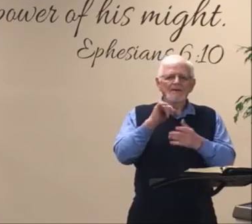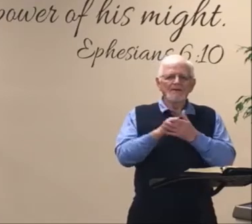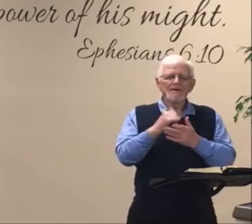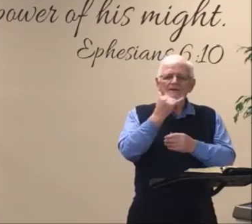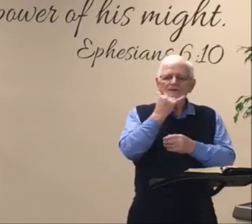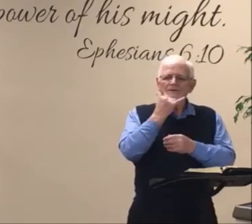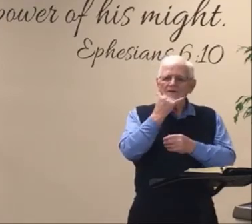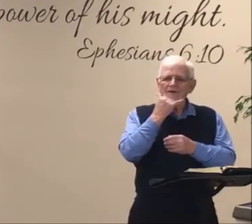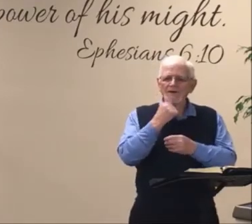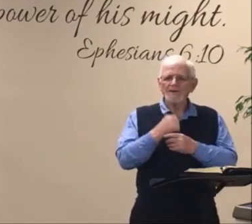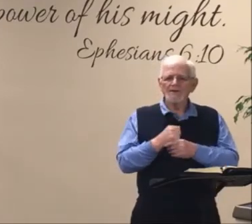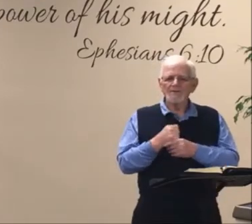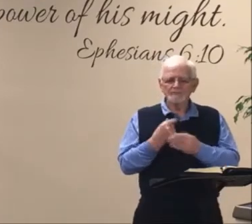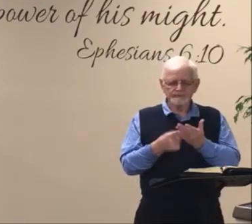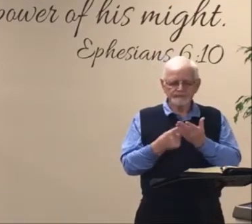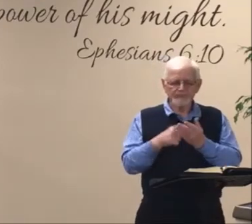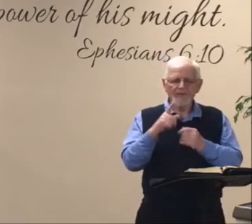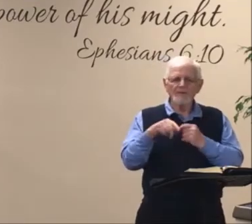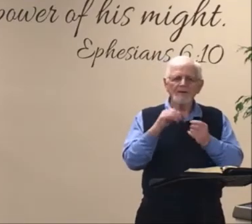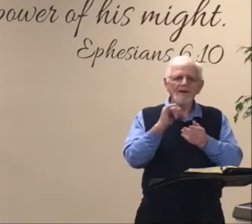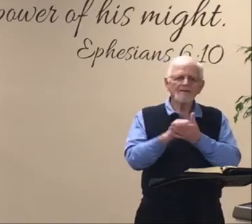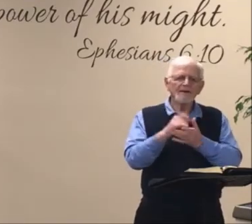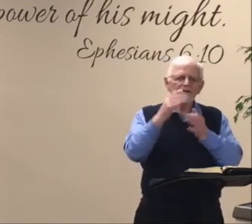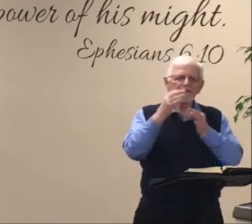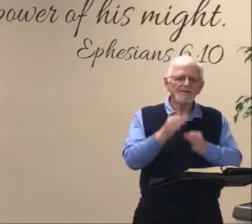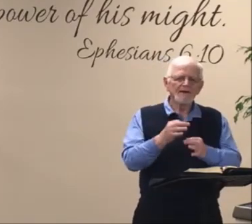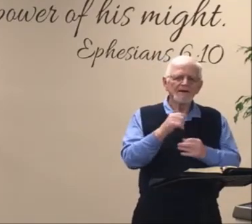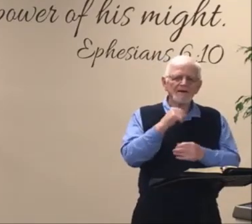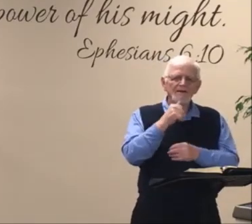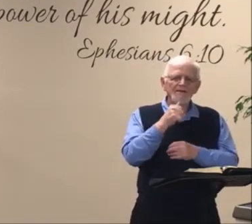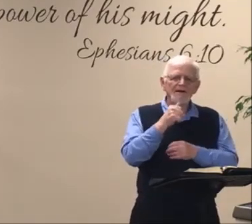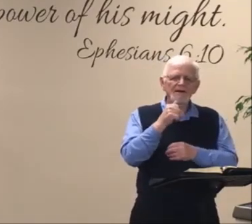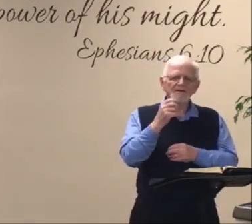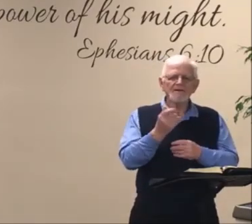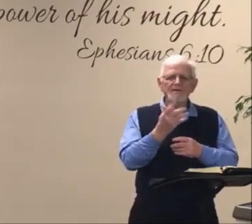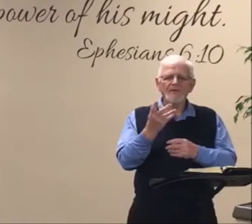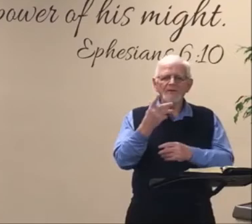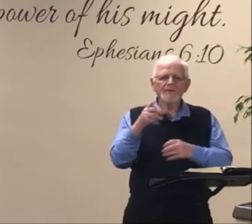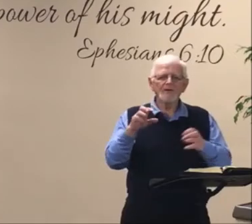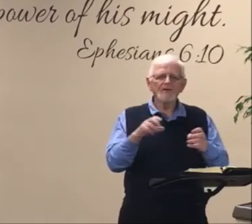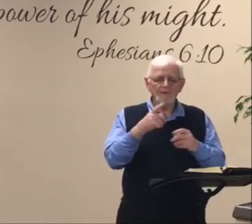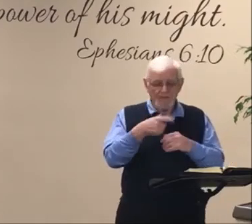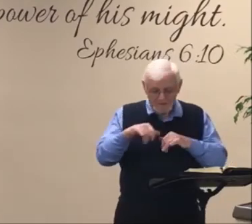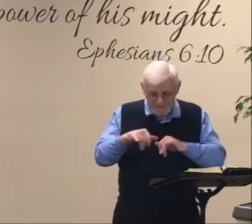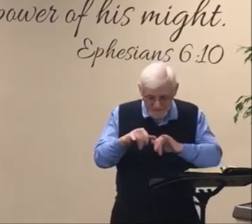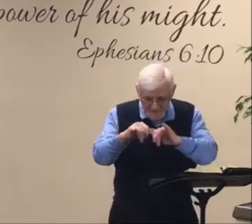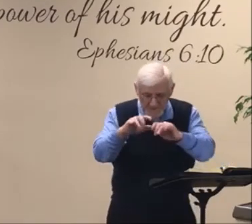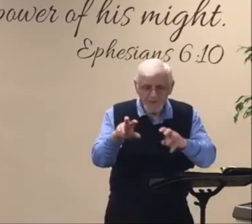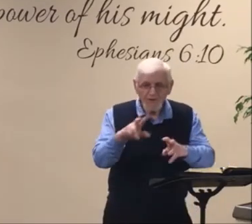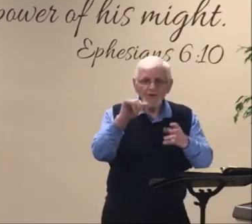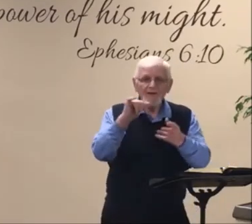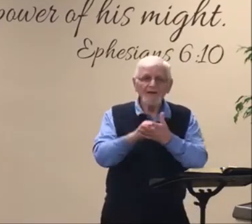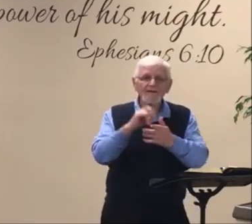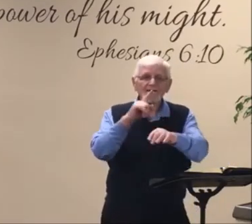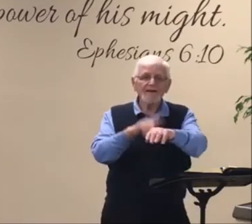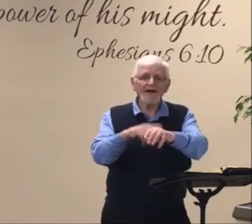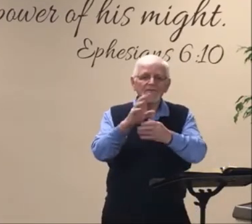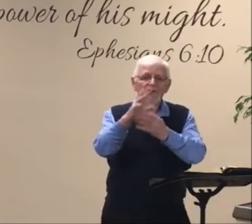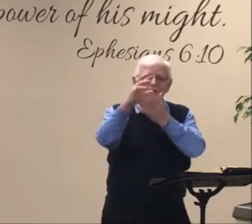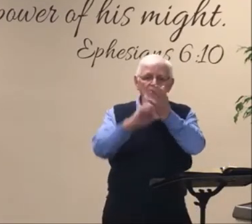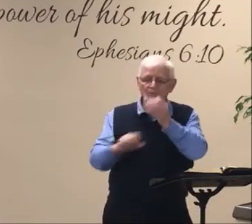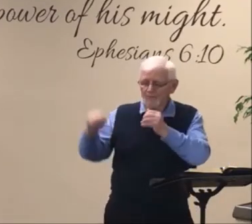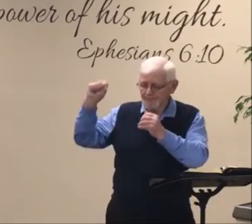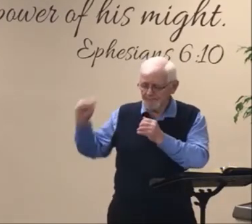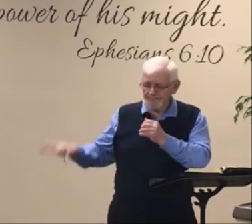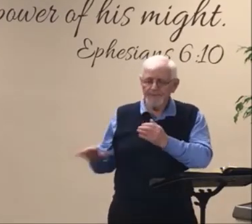wrong, and we've already discussed that it's wrong, and we decided that this is not something we should be doing, but we're still doing it. It's time to get rid of it.